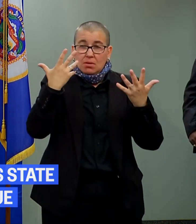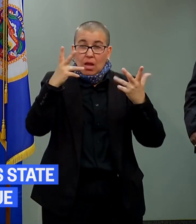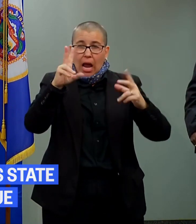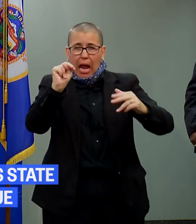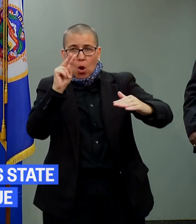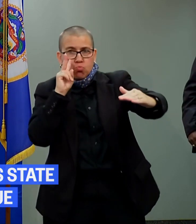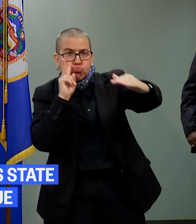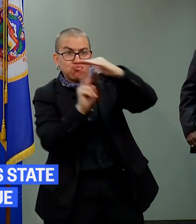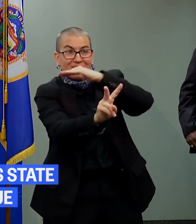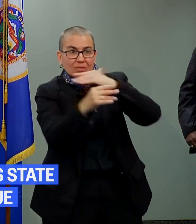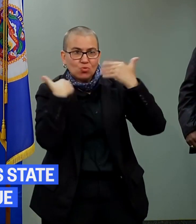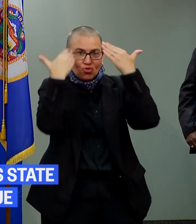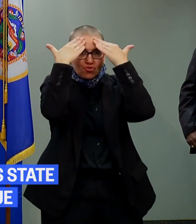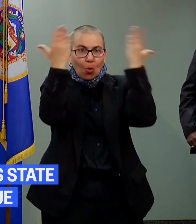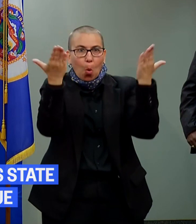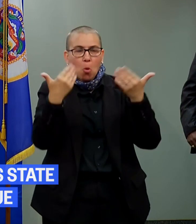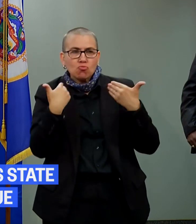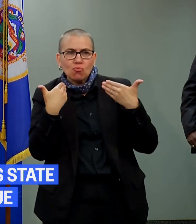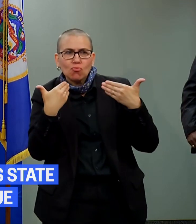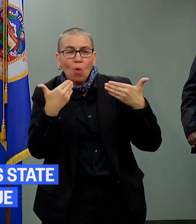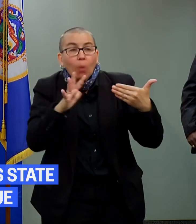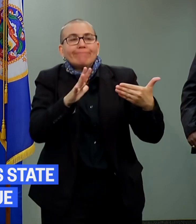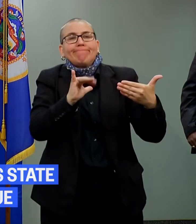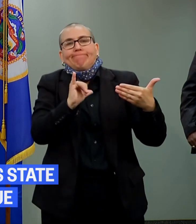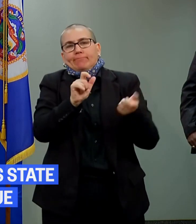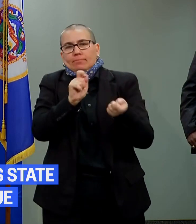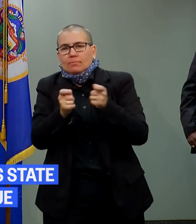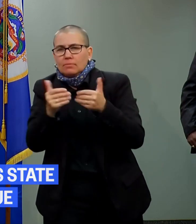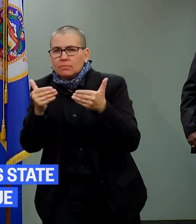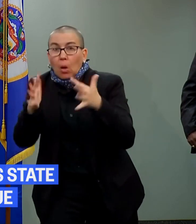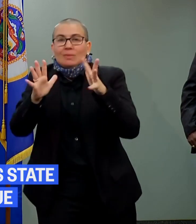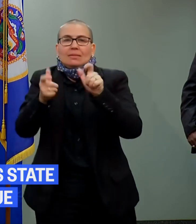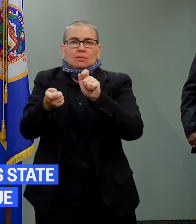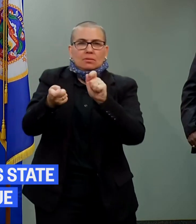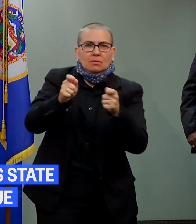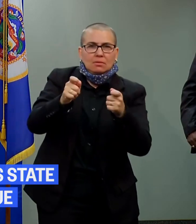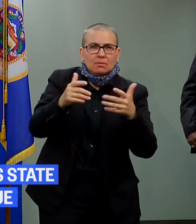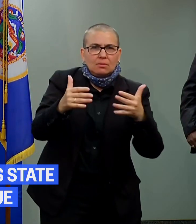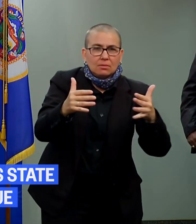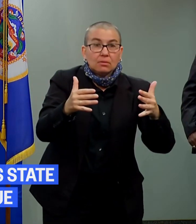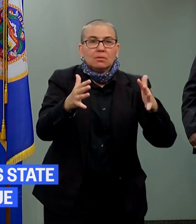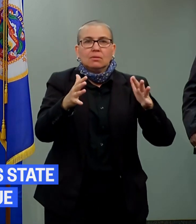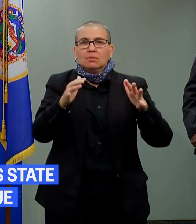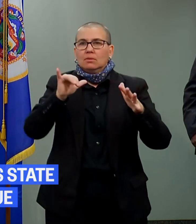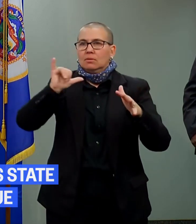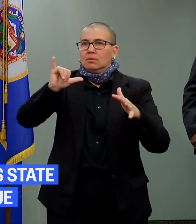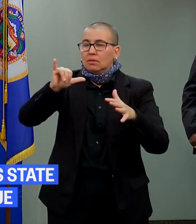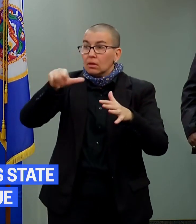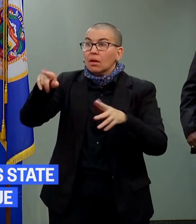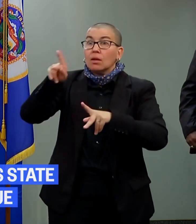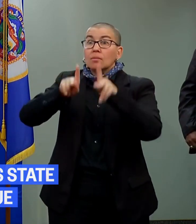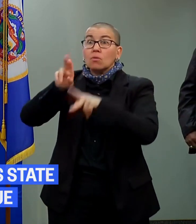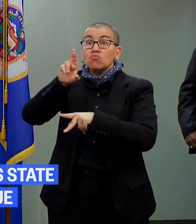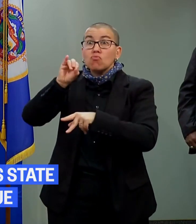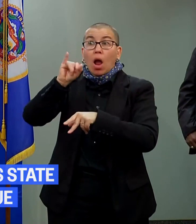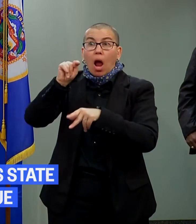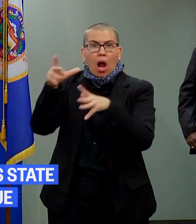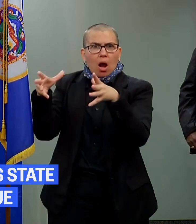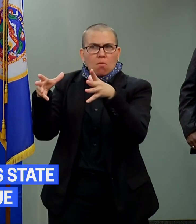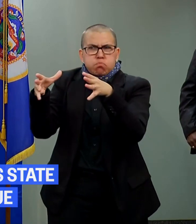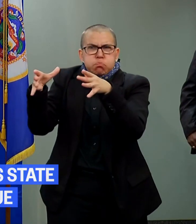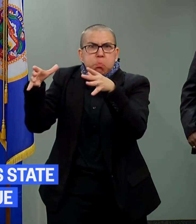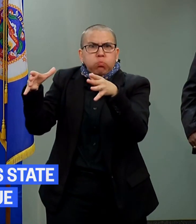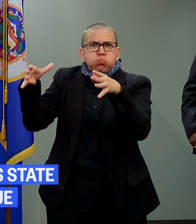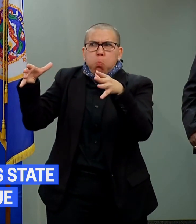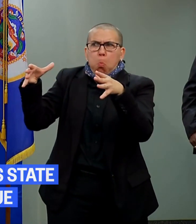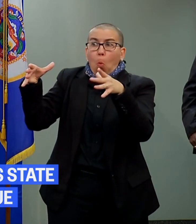for. And so we'll review this like we do any large-scale incident, both with the greater law enforcement community and then inside specifically within the State